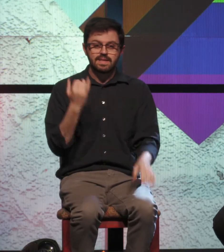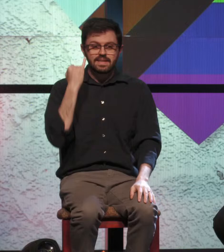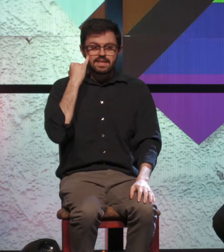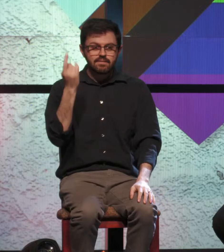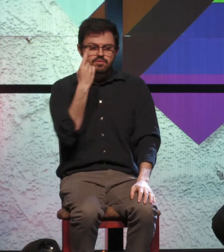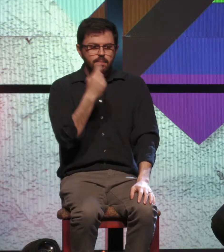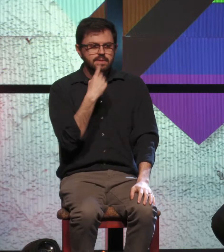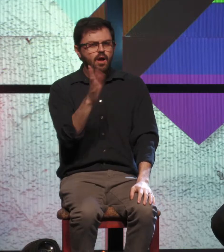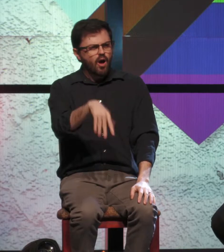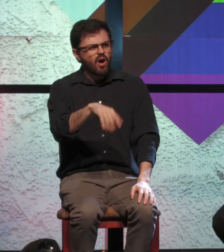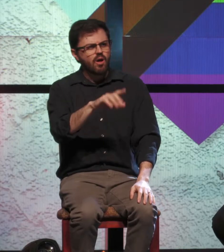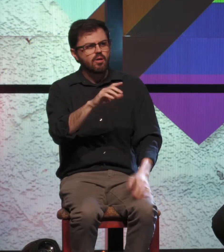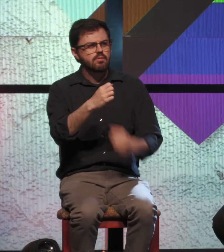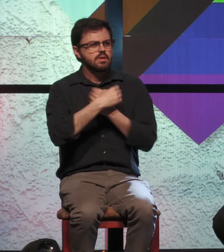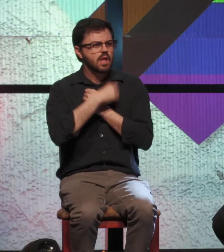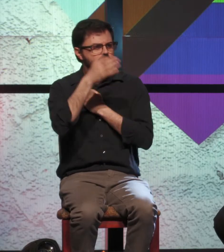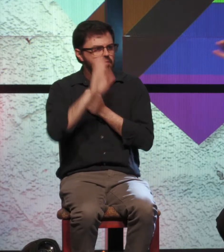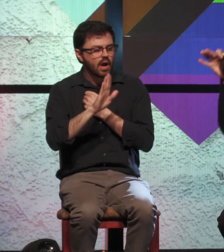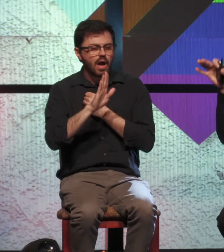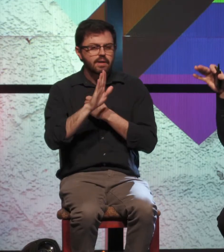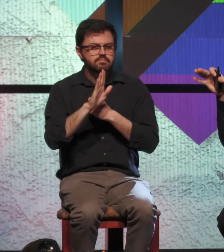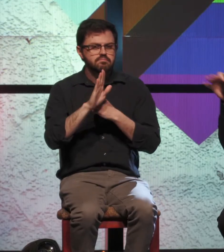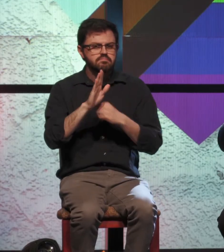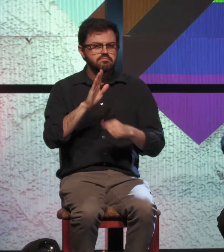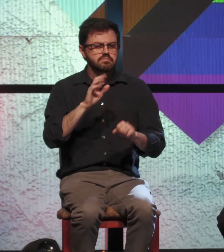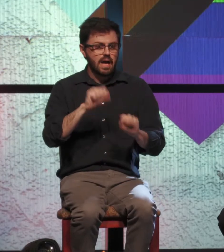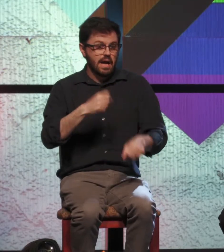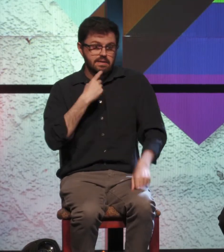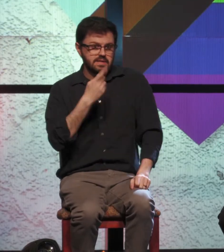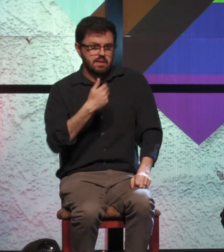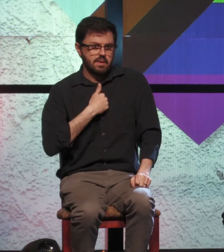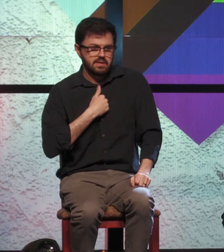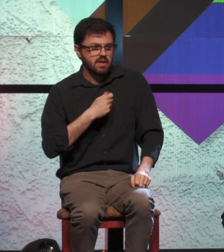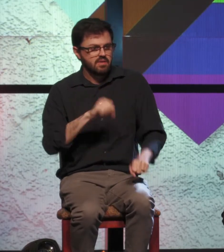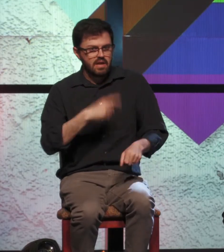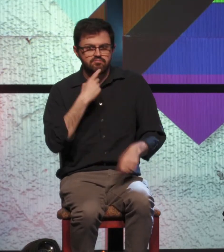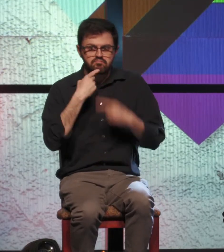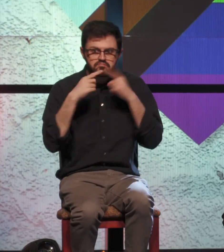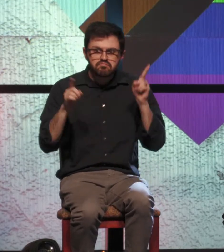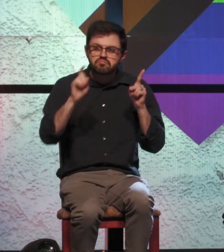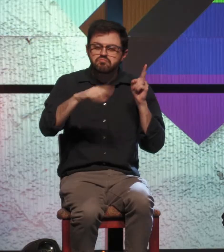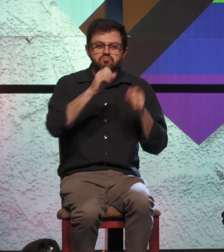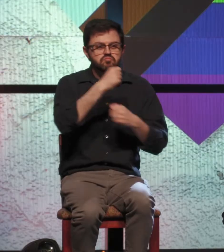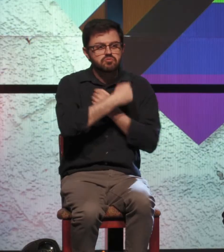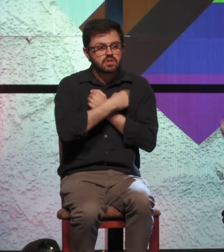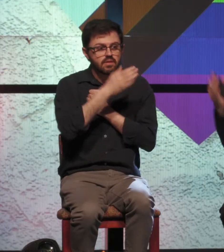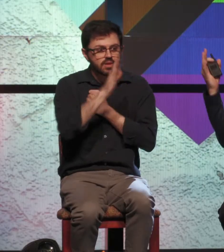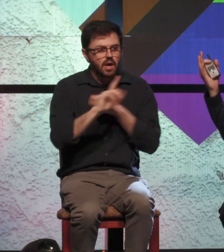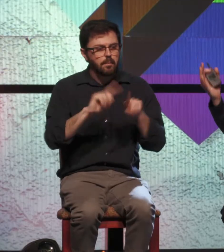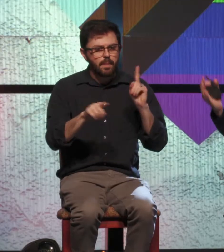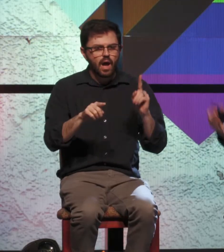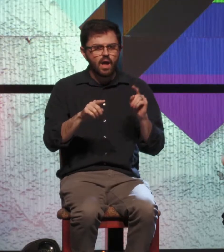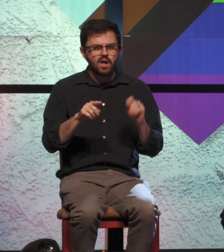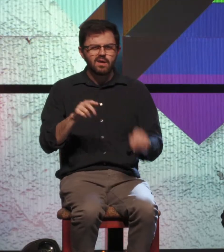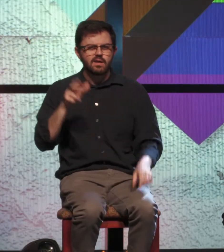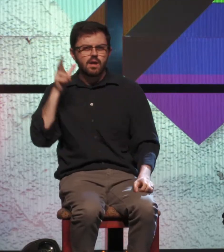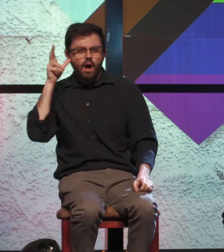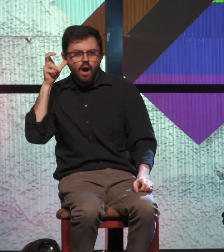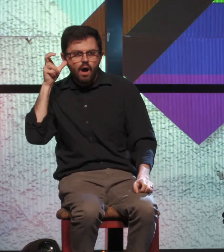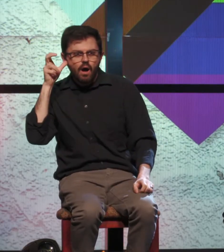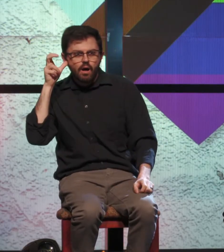a thought in my head, but for as many people as there are in this room or tuning in online, they're thinking about it maybe